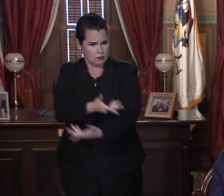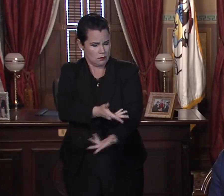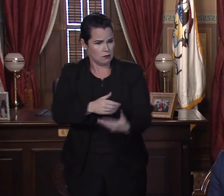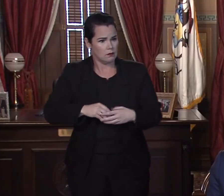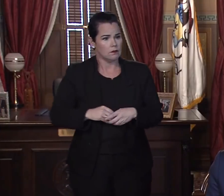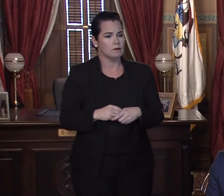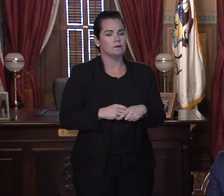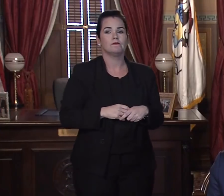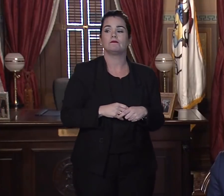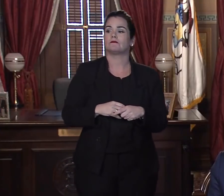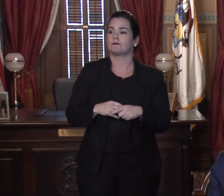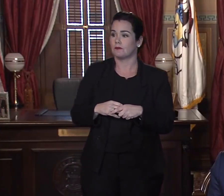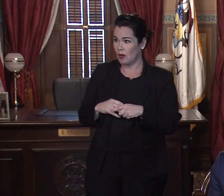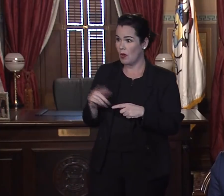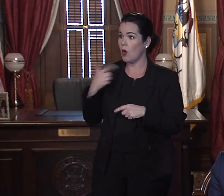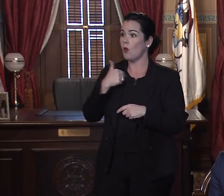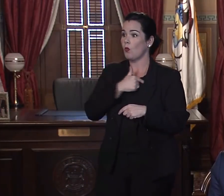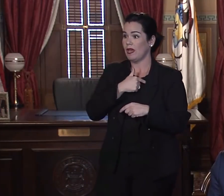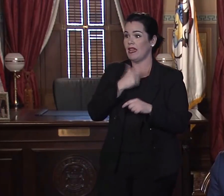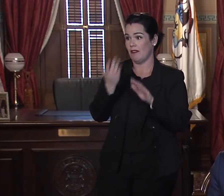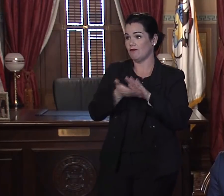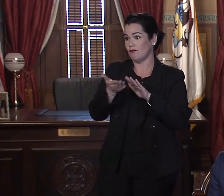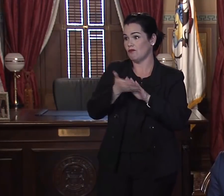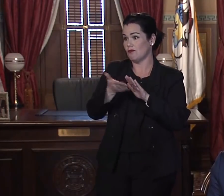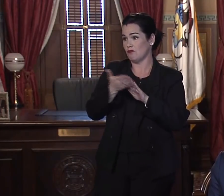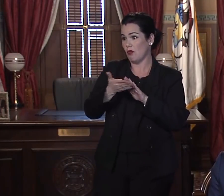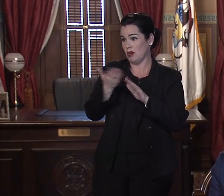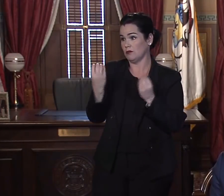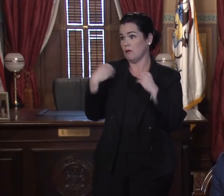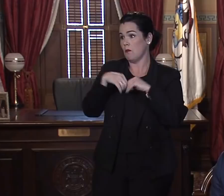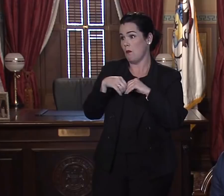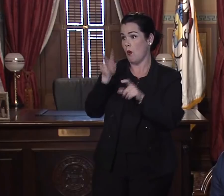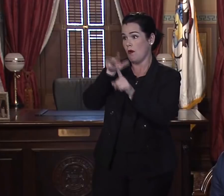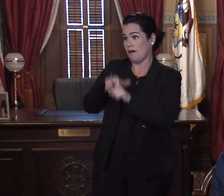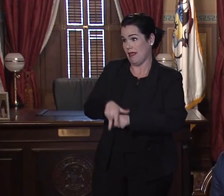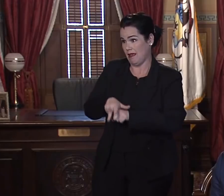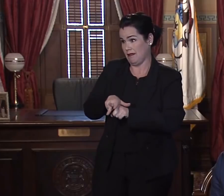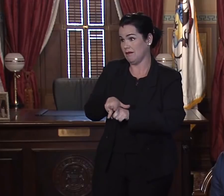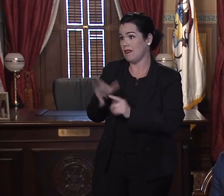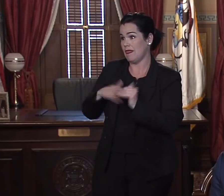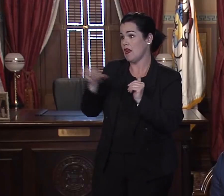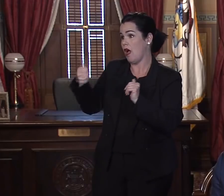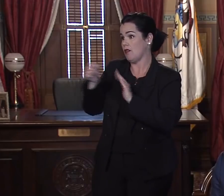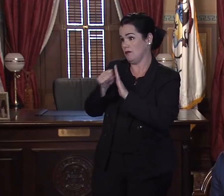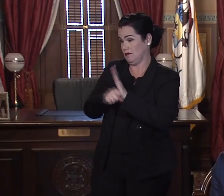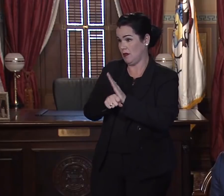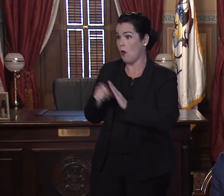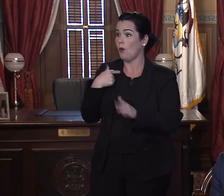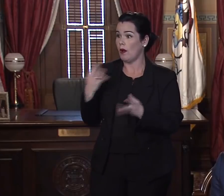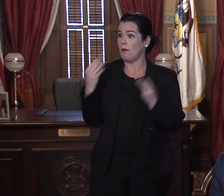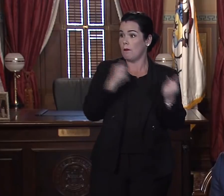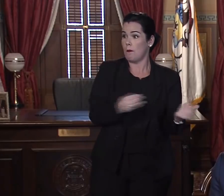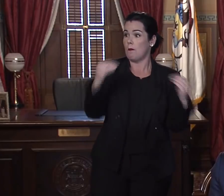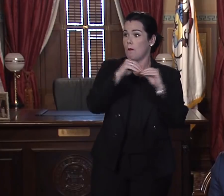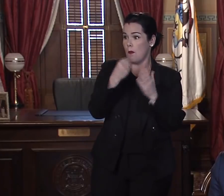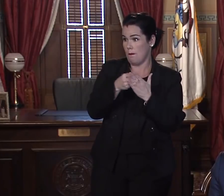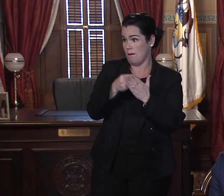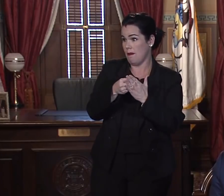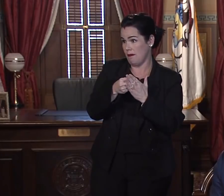So we've processed more claims than most other states and are paying out more money at this point than most other states, particularly of our